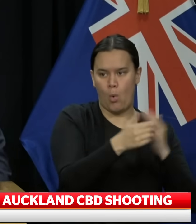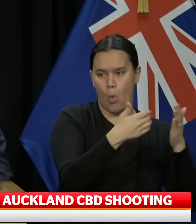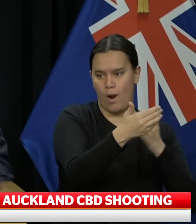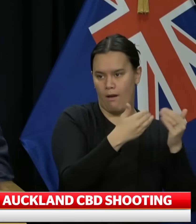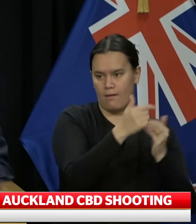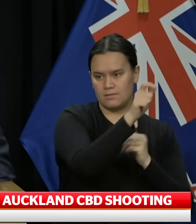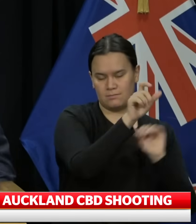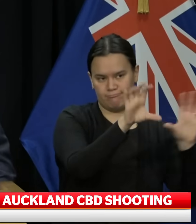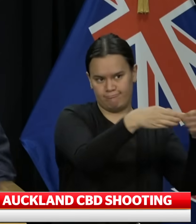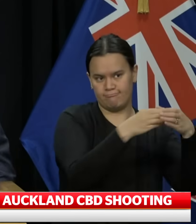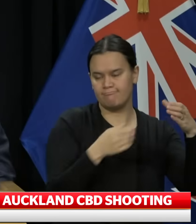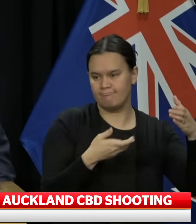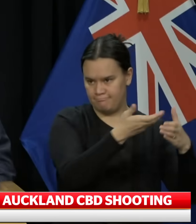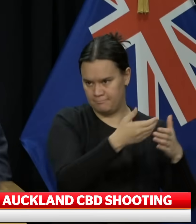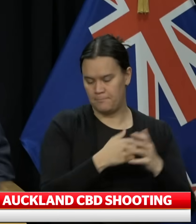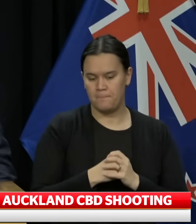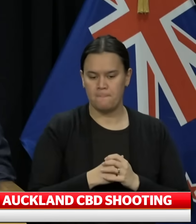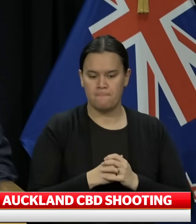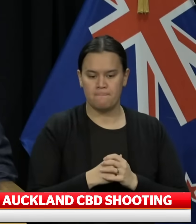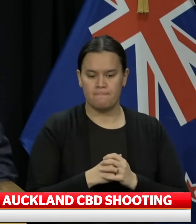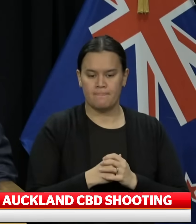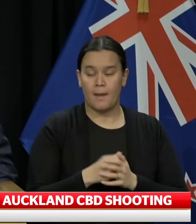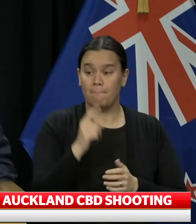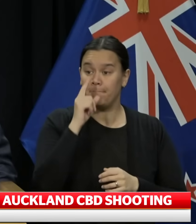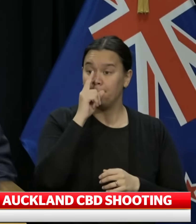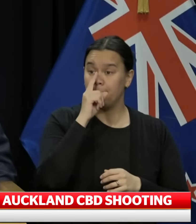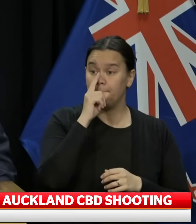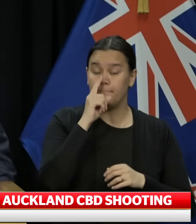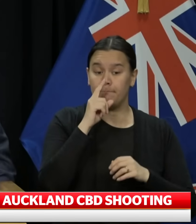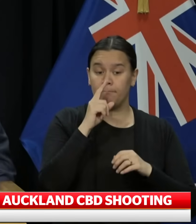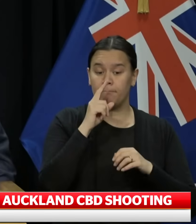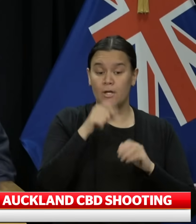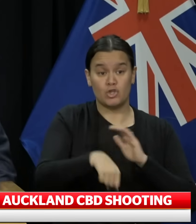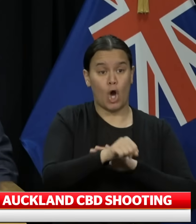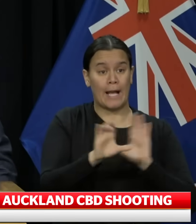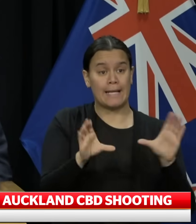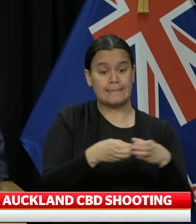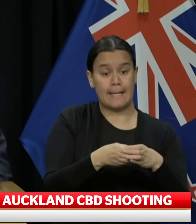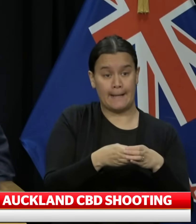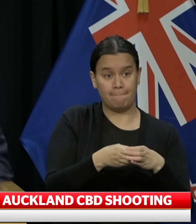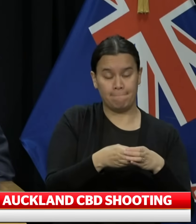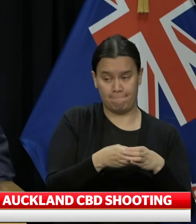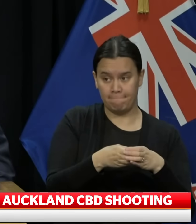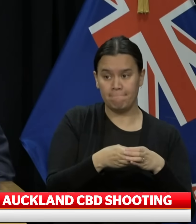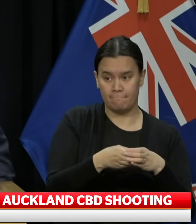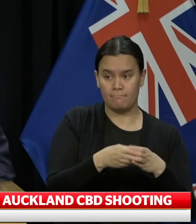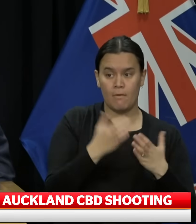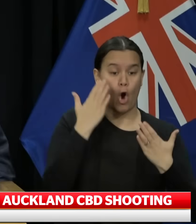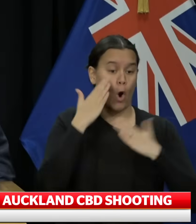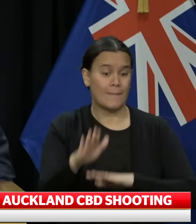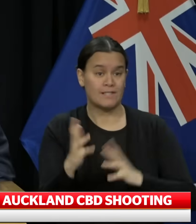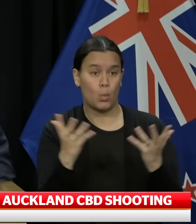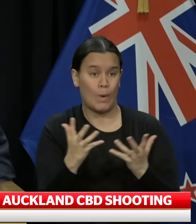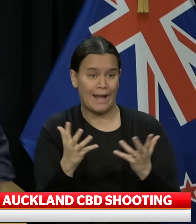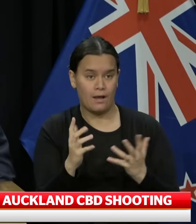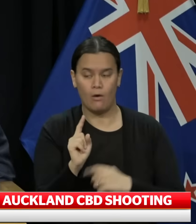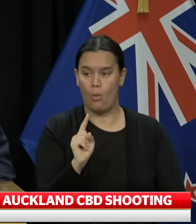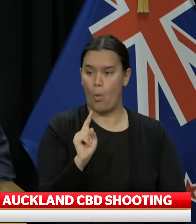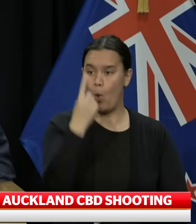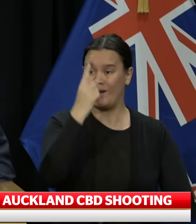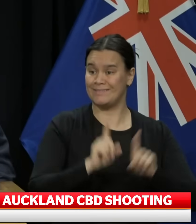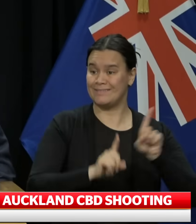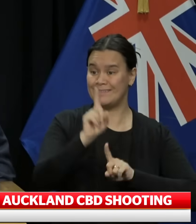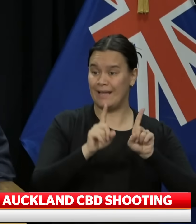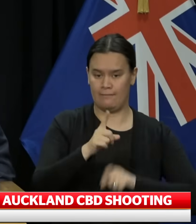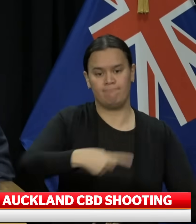the immediate area. They are all safe and sound, and as the cordon moves in, they will go about the normal